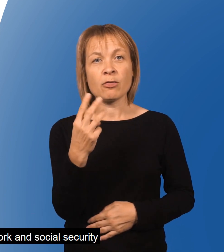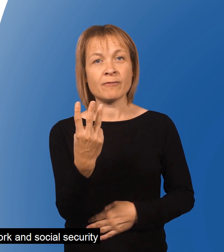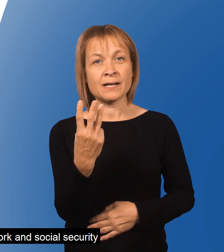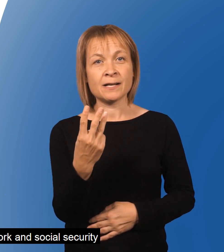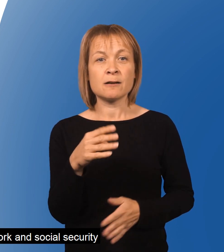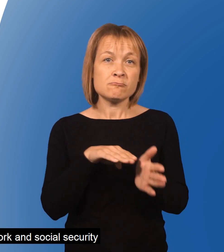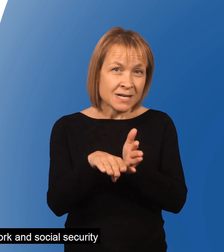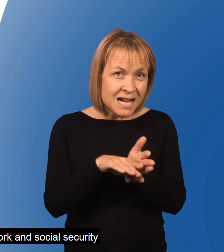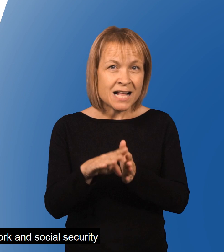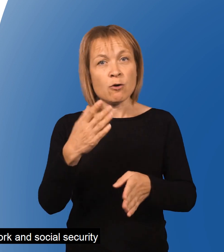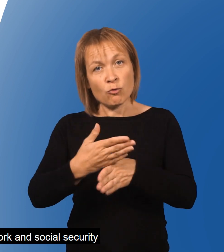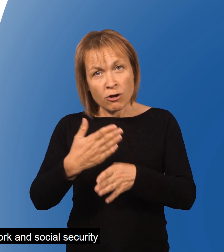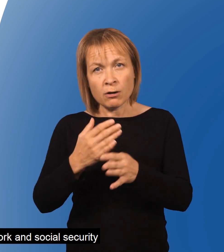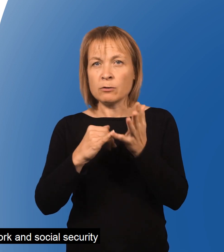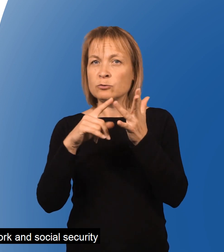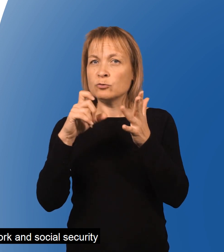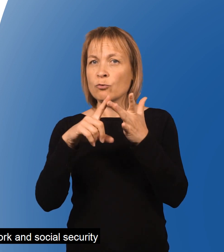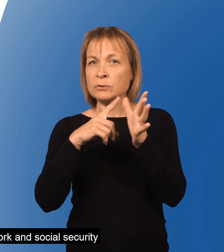4.3. Training, work and social security.